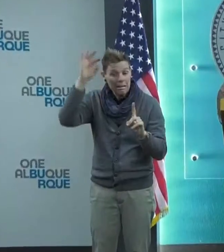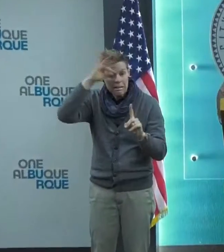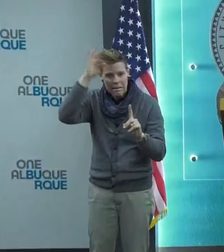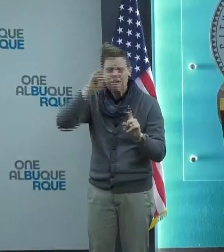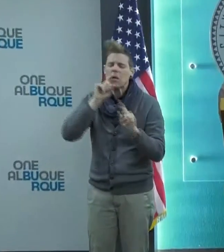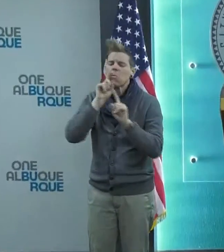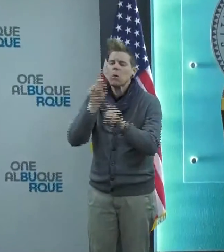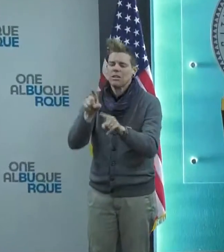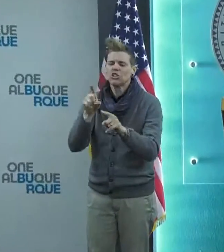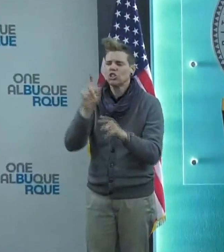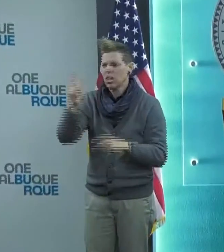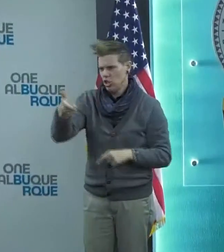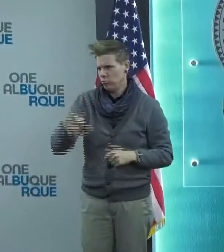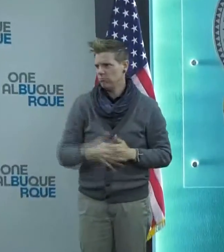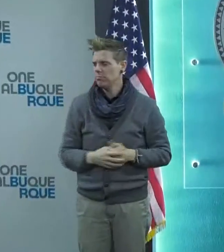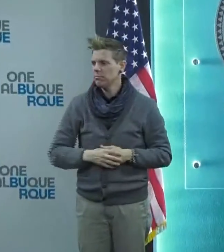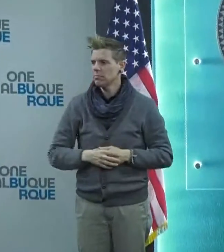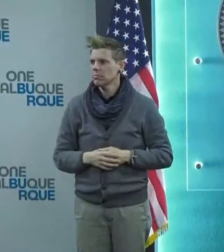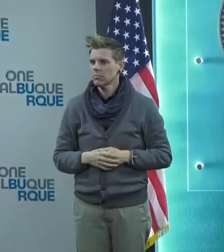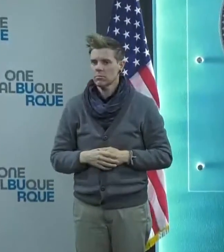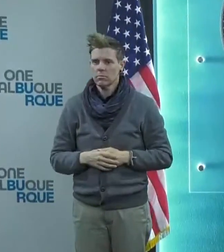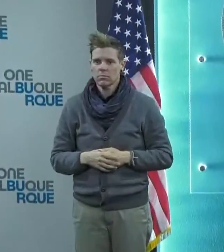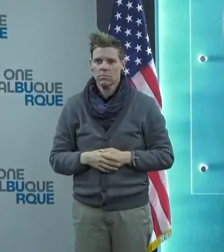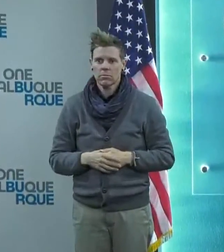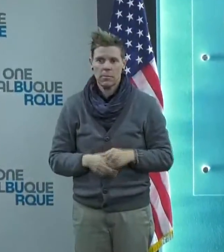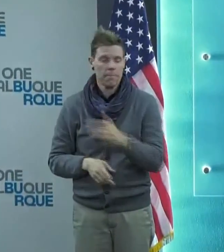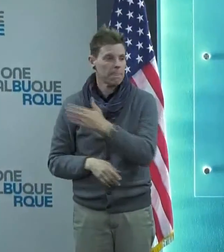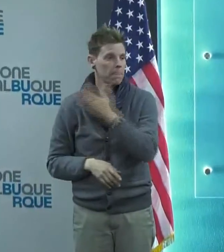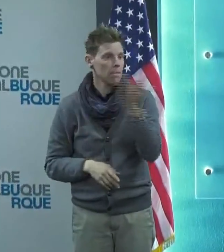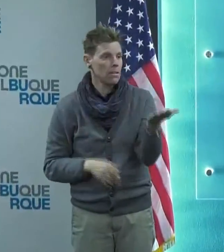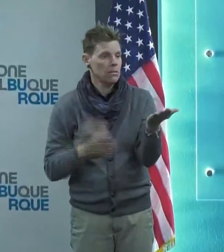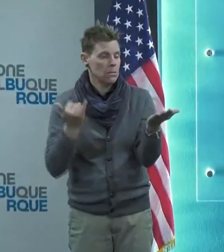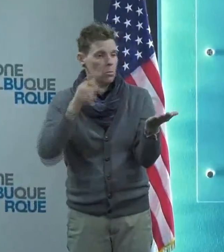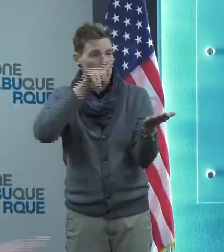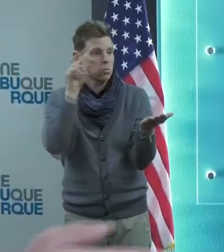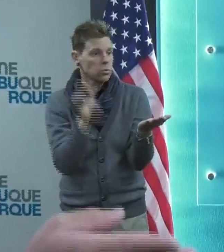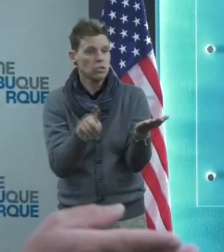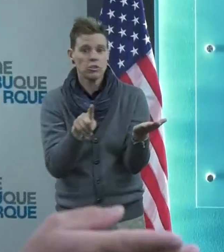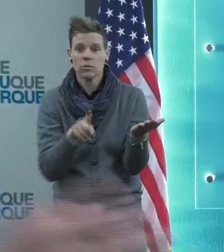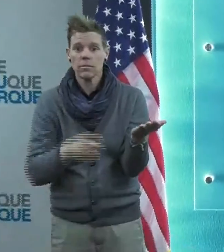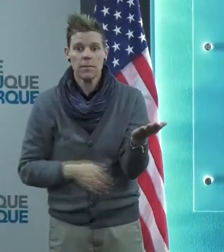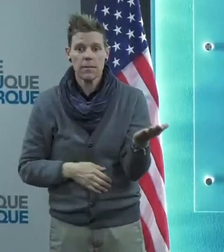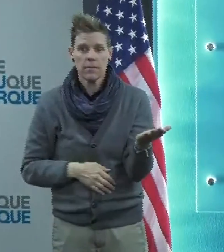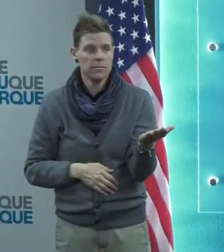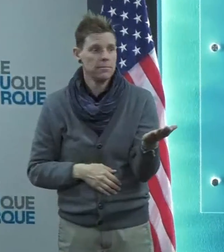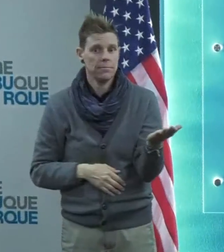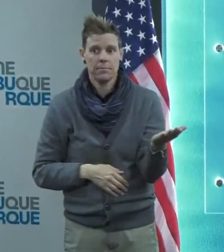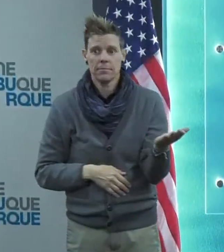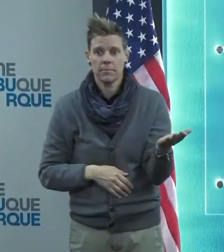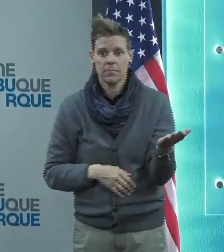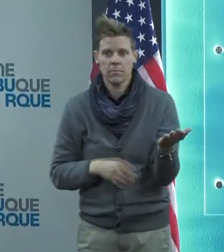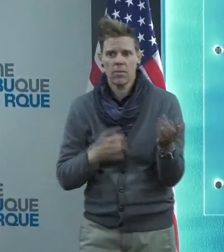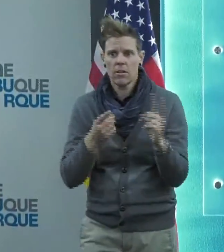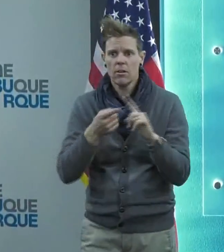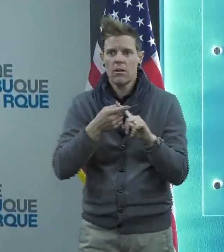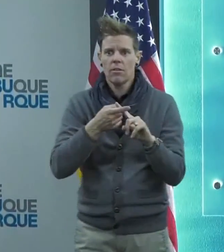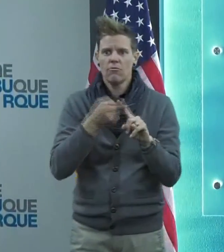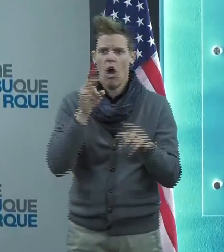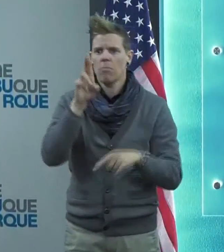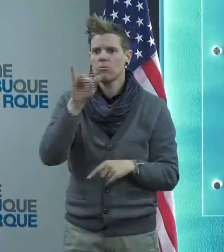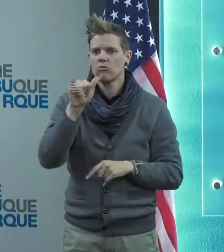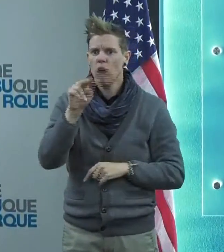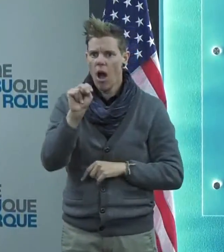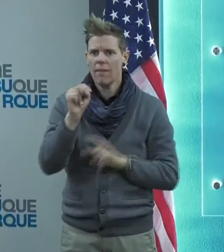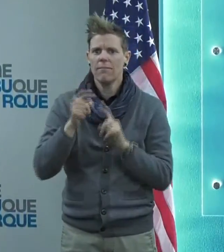basis. So with that, we'll take some questions. I have a question from Ryan Laughlin at GOV.